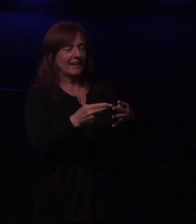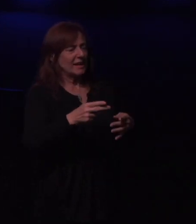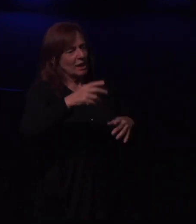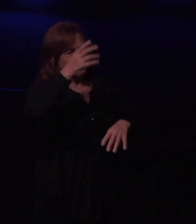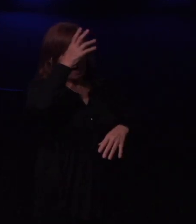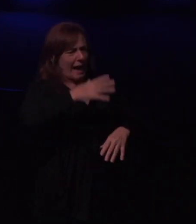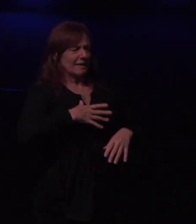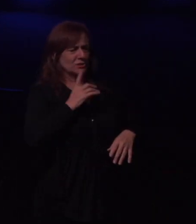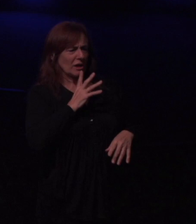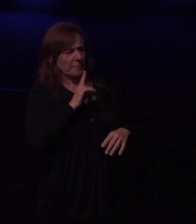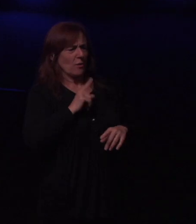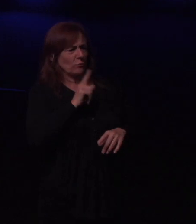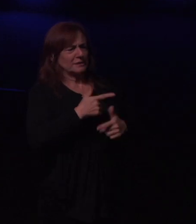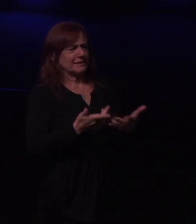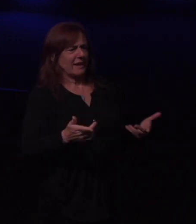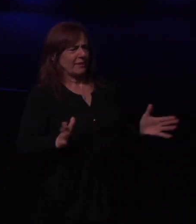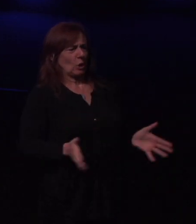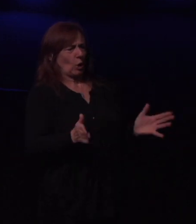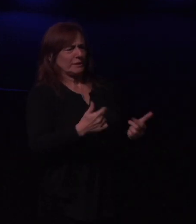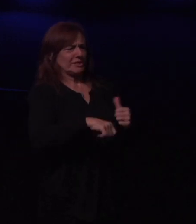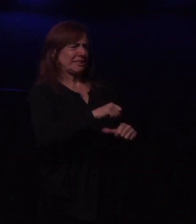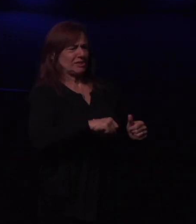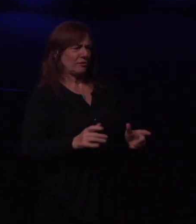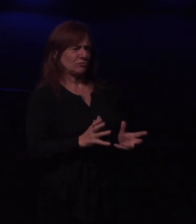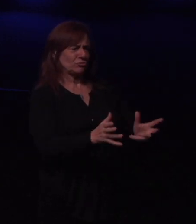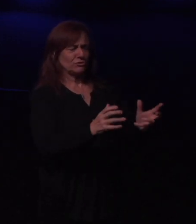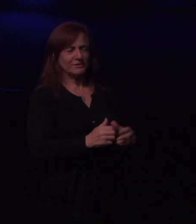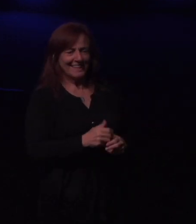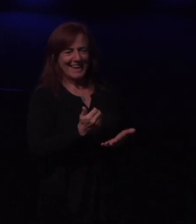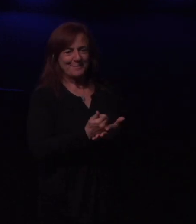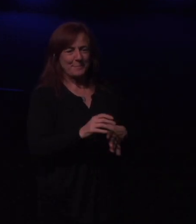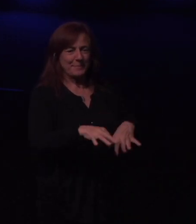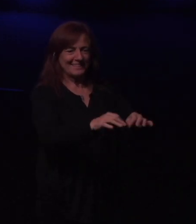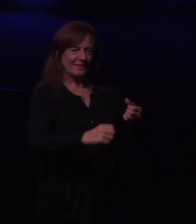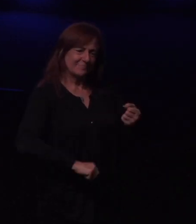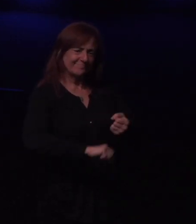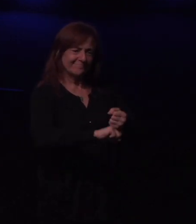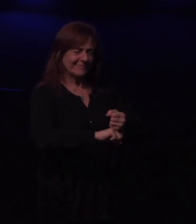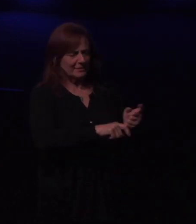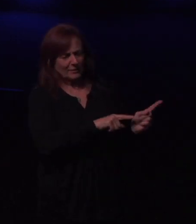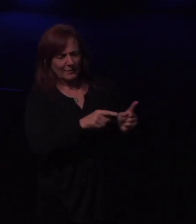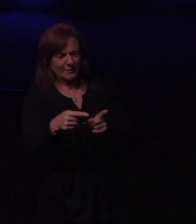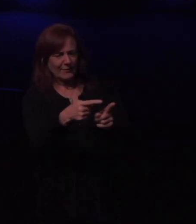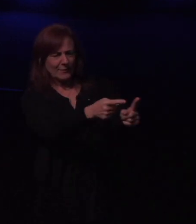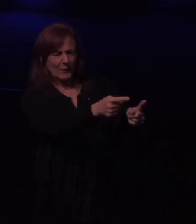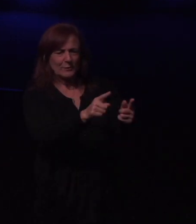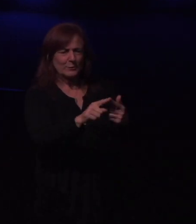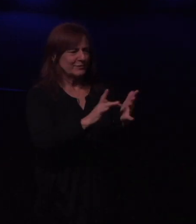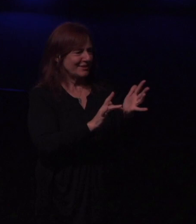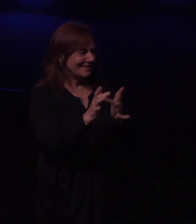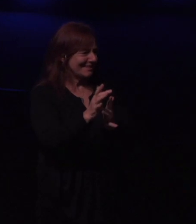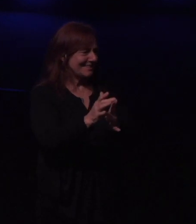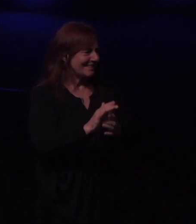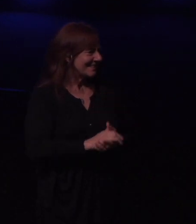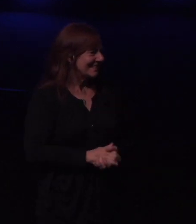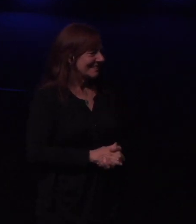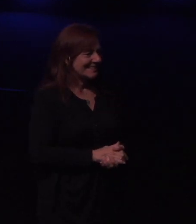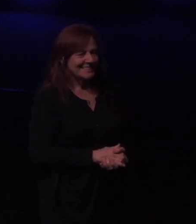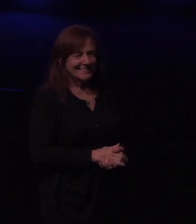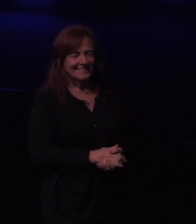about real stuff, encouraging each other, helping pick each other up and point each other to Jesus.